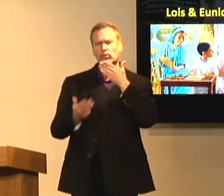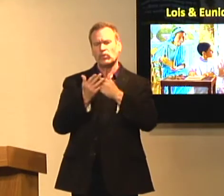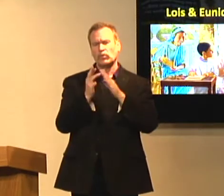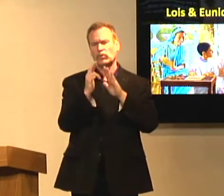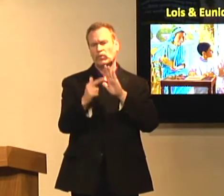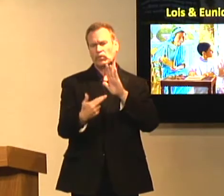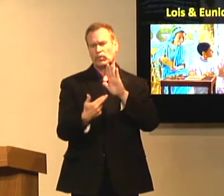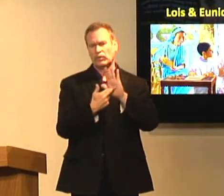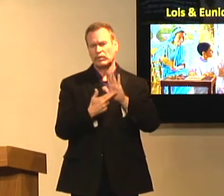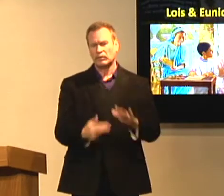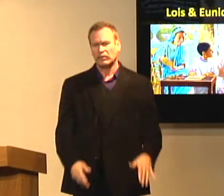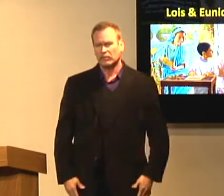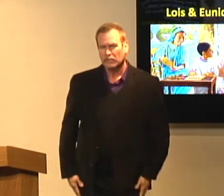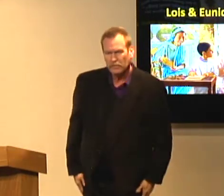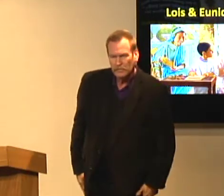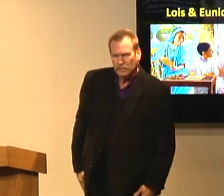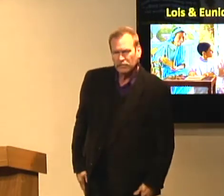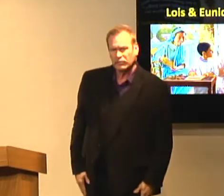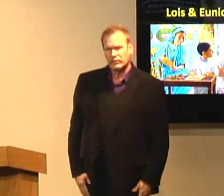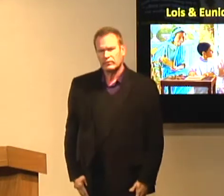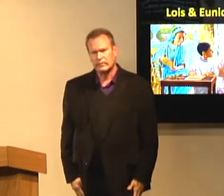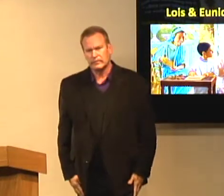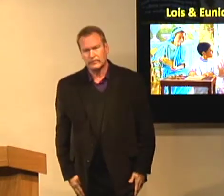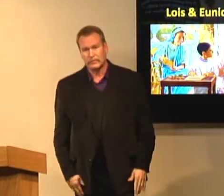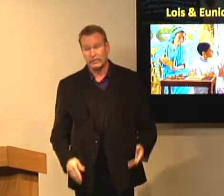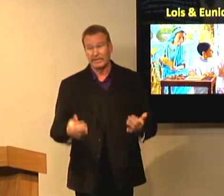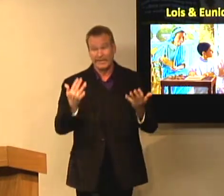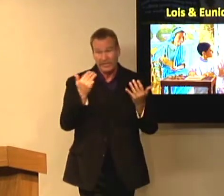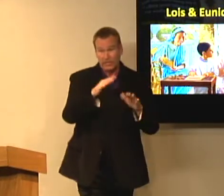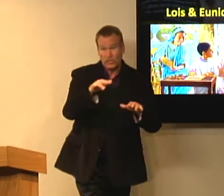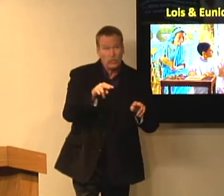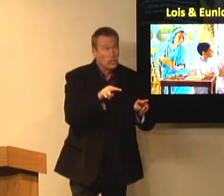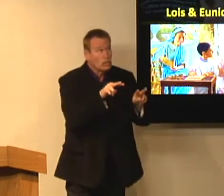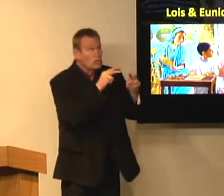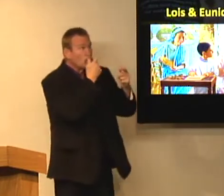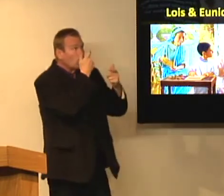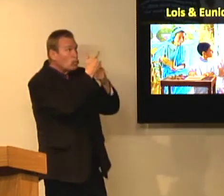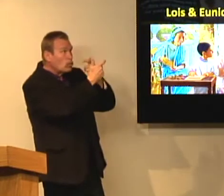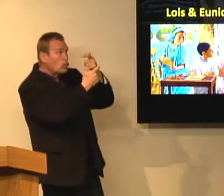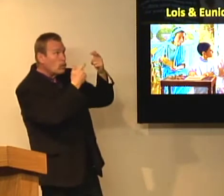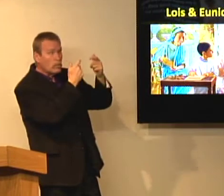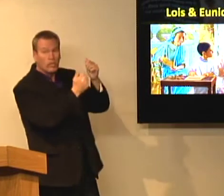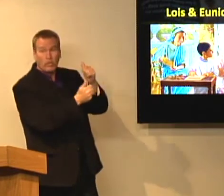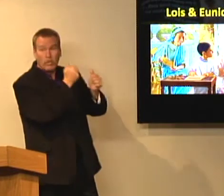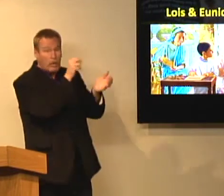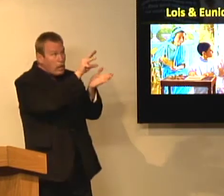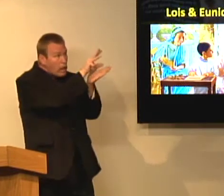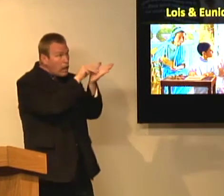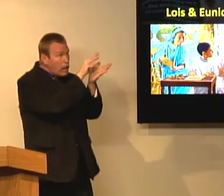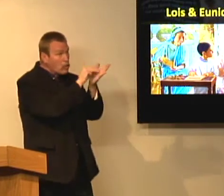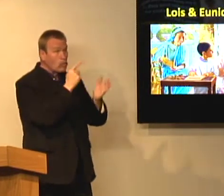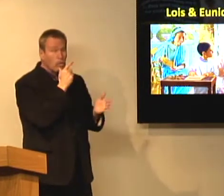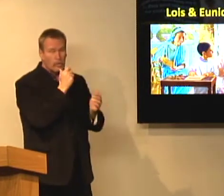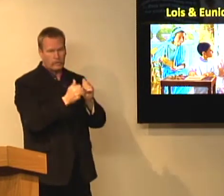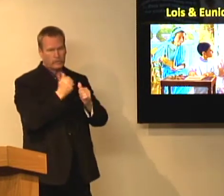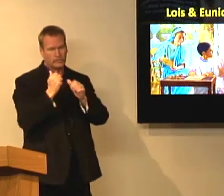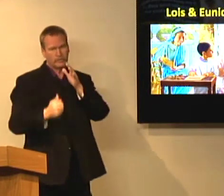models for him, great role models for Timothy. And children will watch, children will